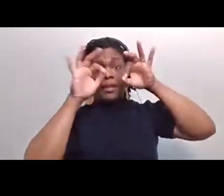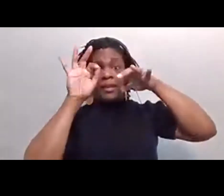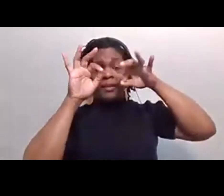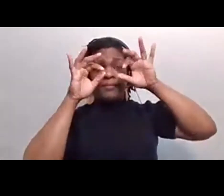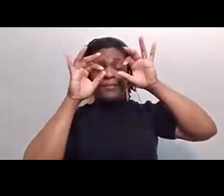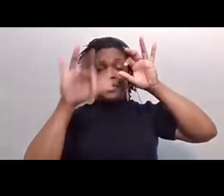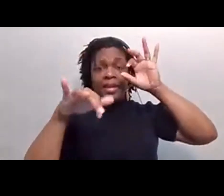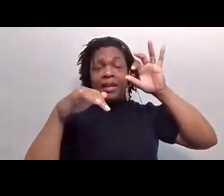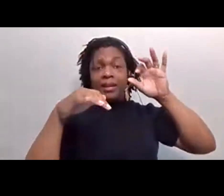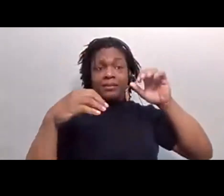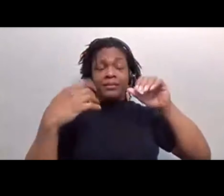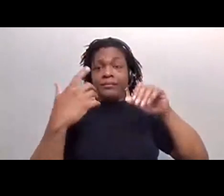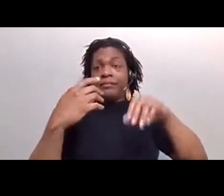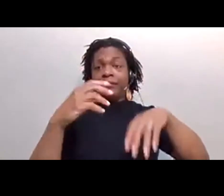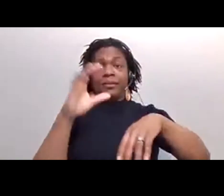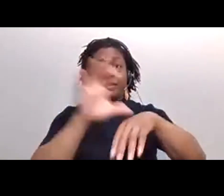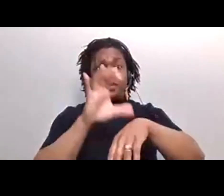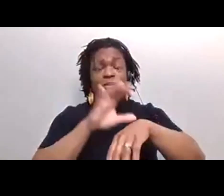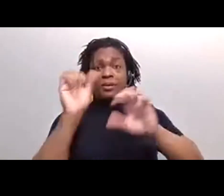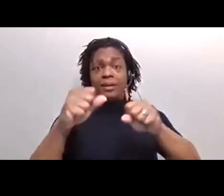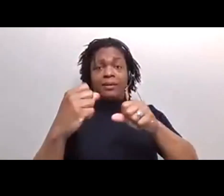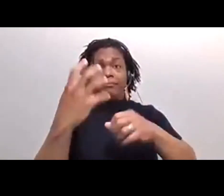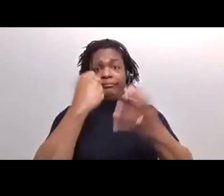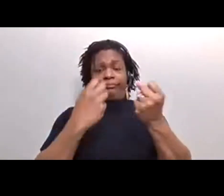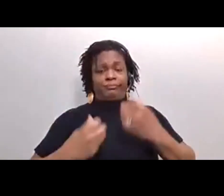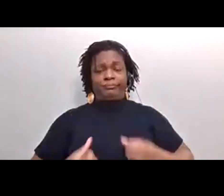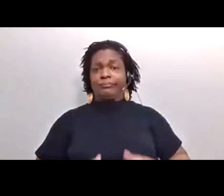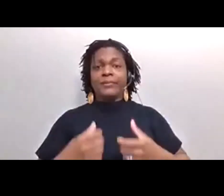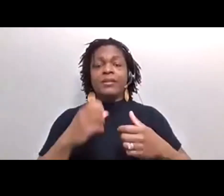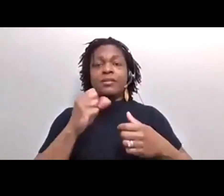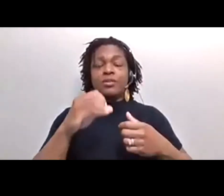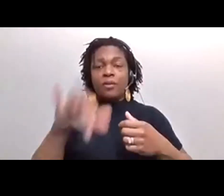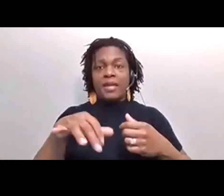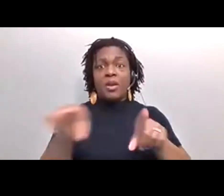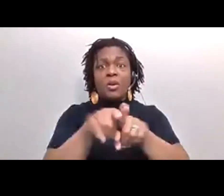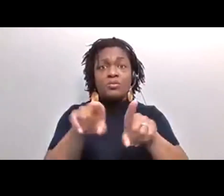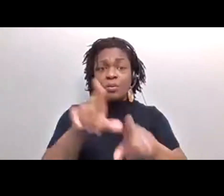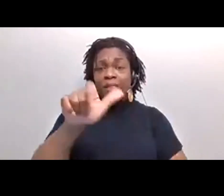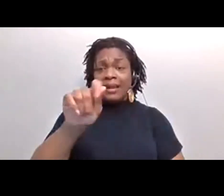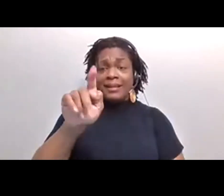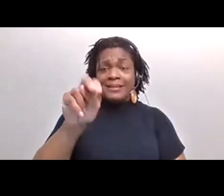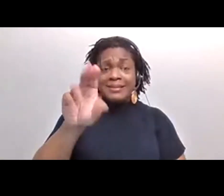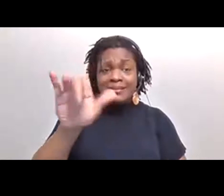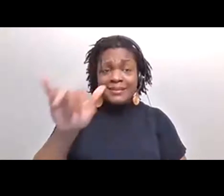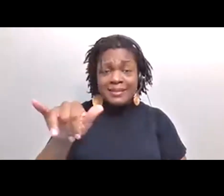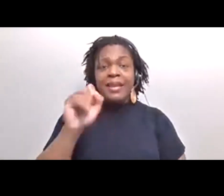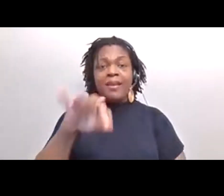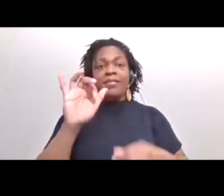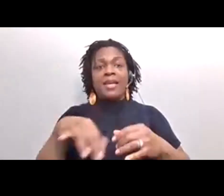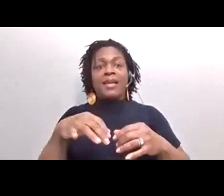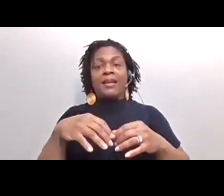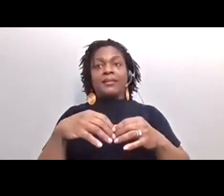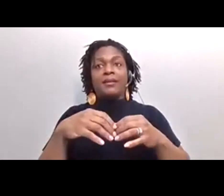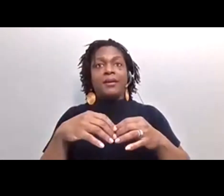interviewer. Also latency. So if they answered the question right away, or it took them a